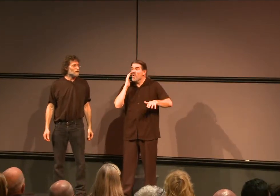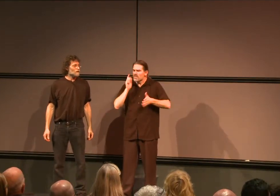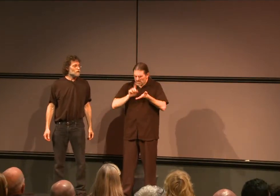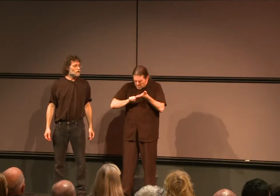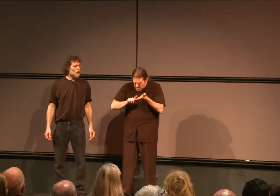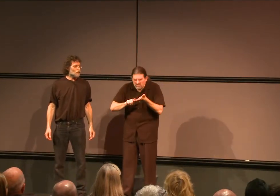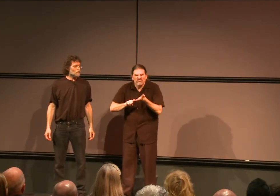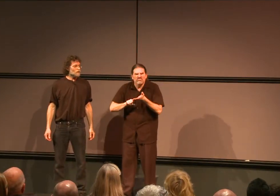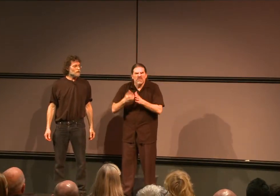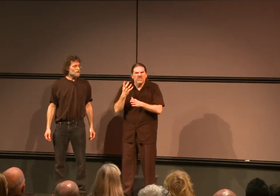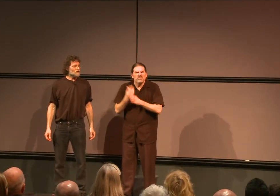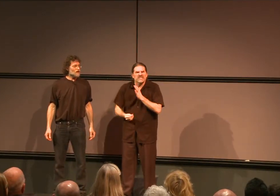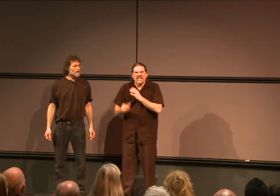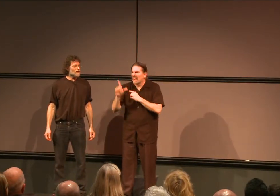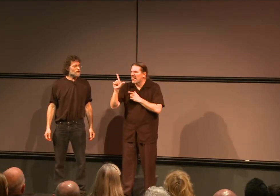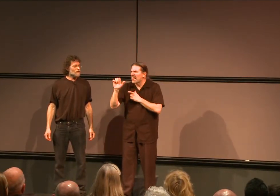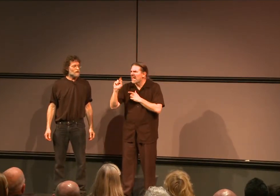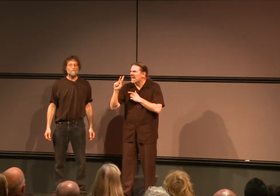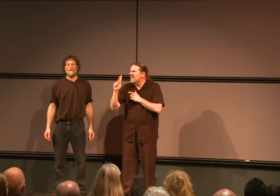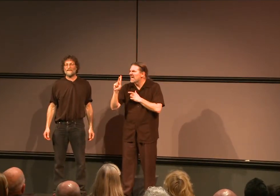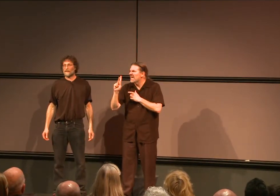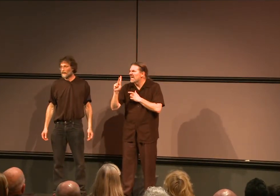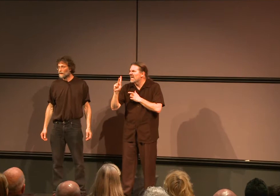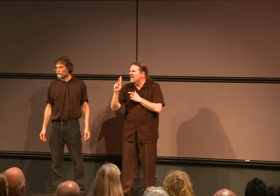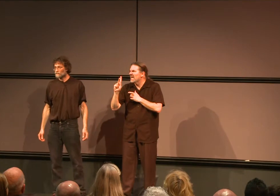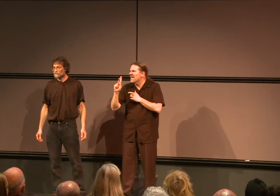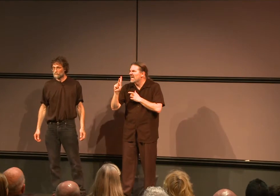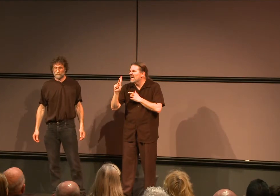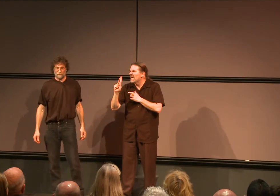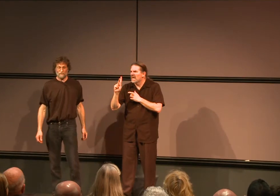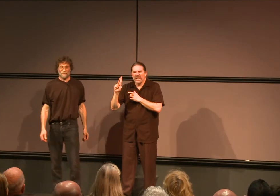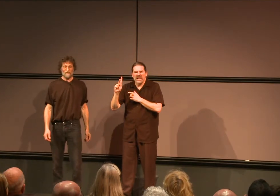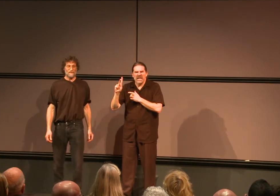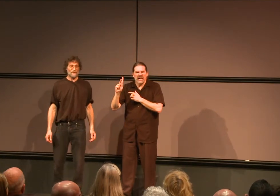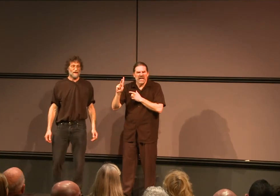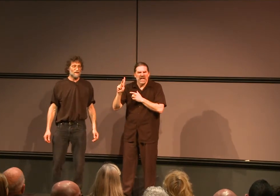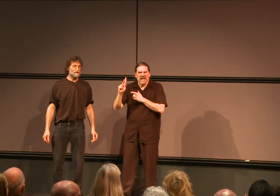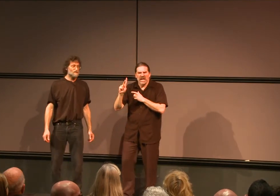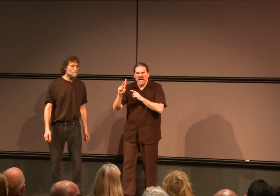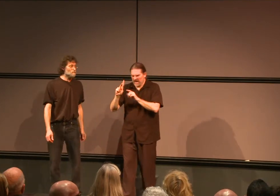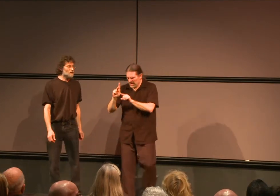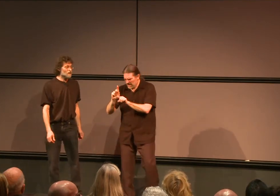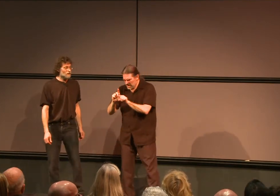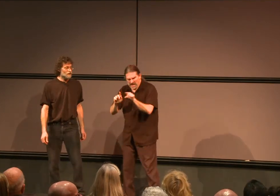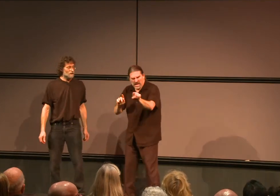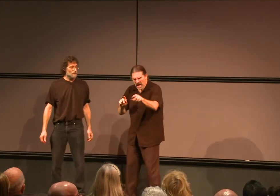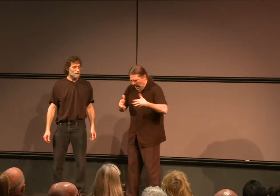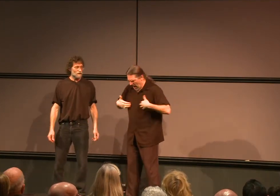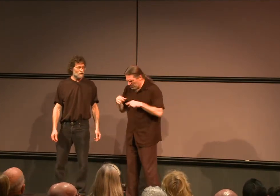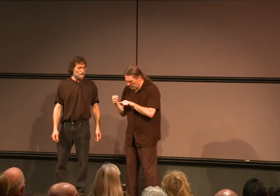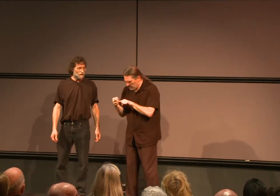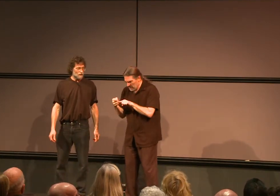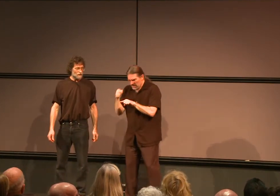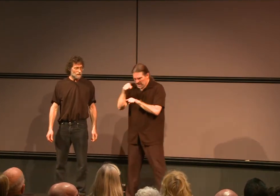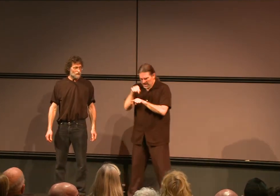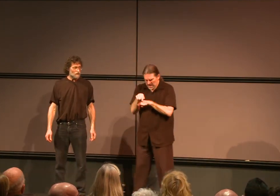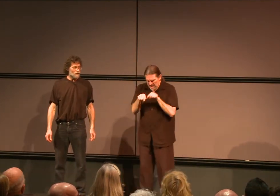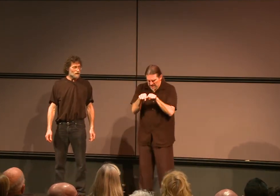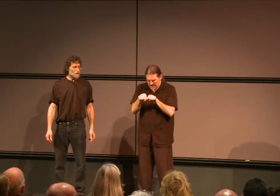You know, in checking the missing link, investigating the missing link, it goes